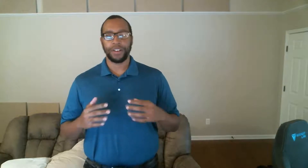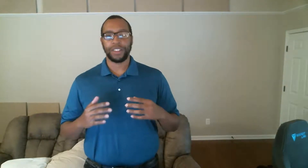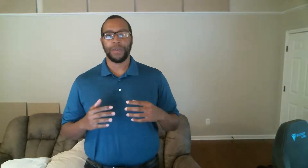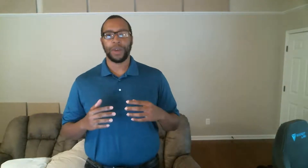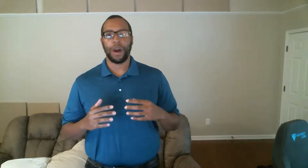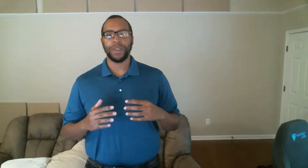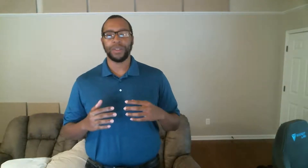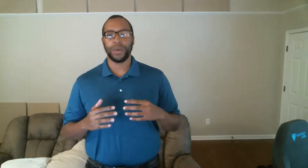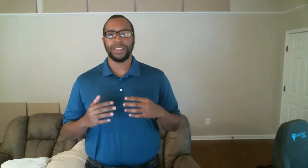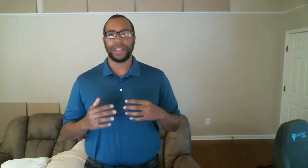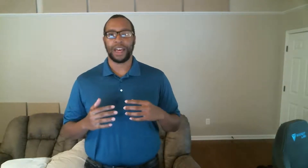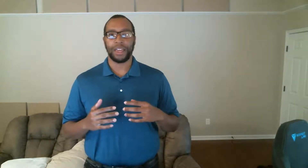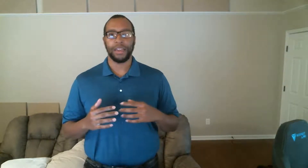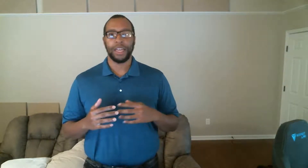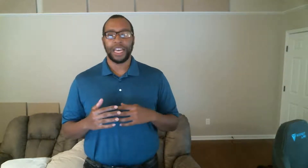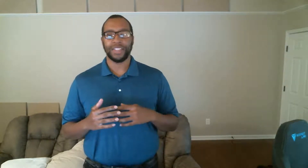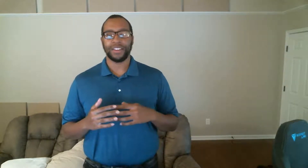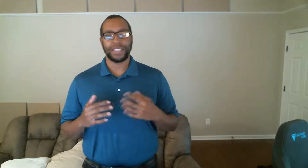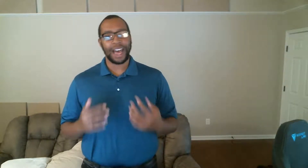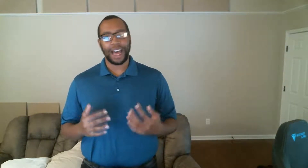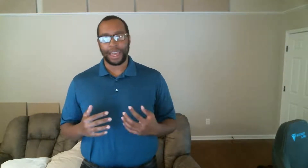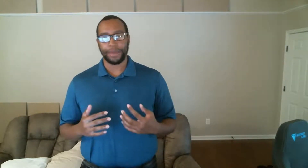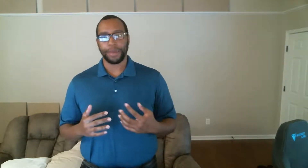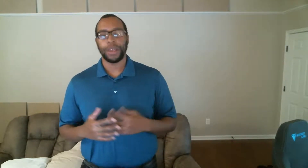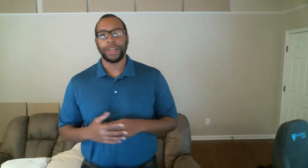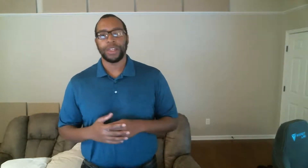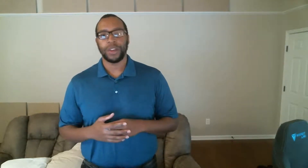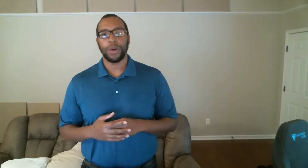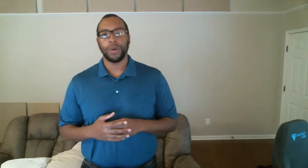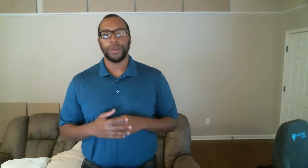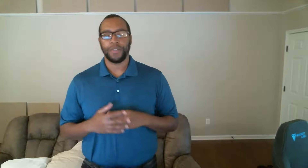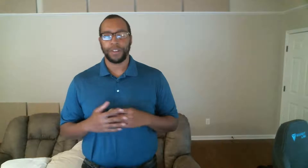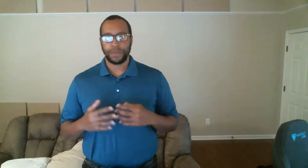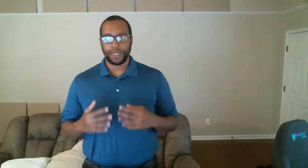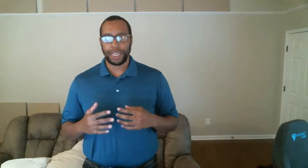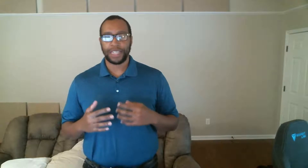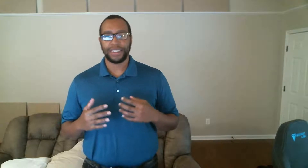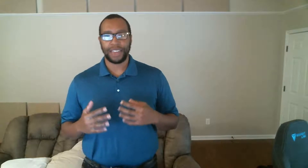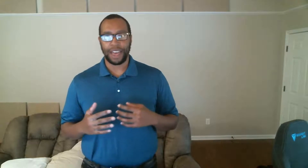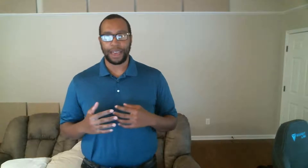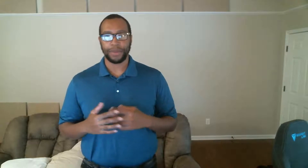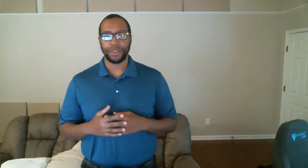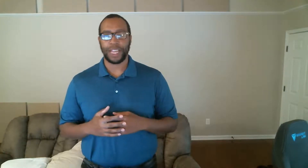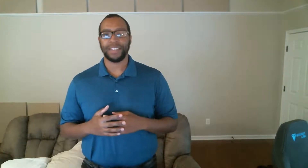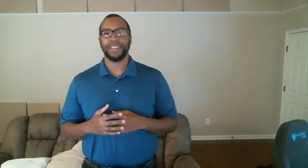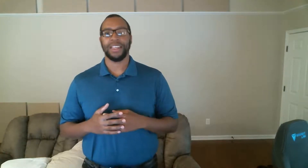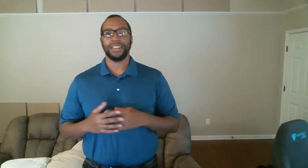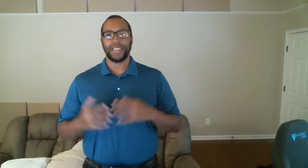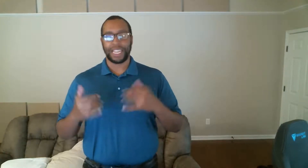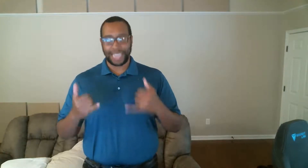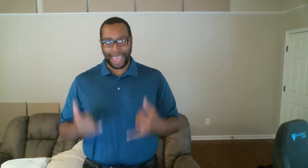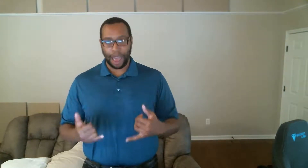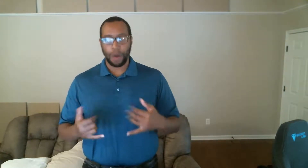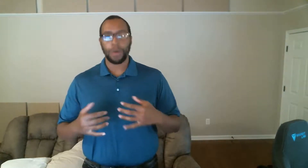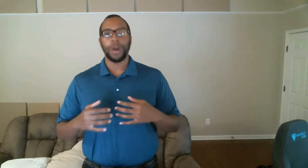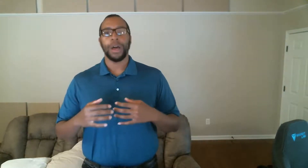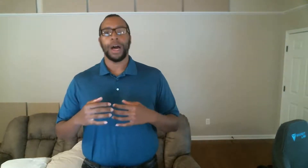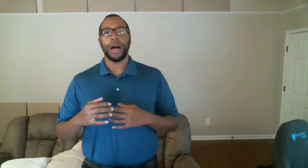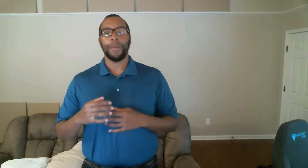thing we always want to sign is our time. So the first thing we sign is time. So that's things like now,